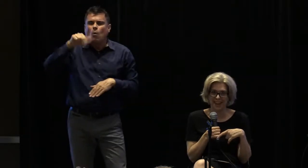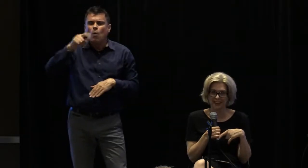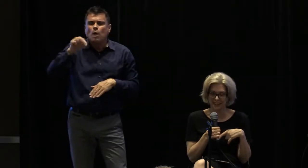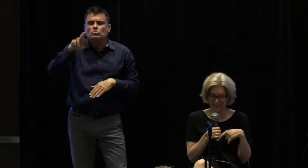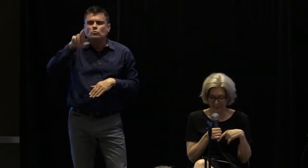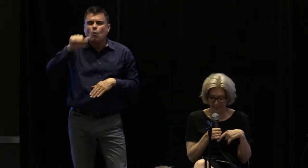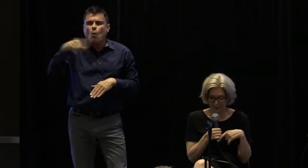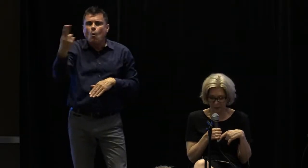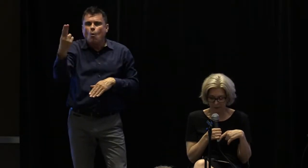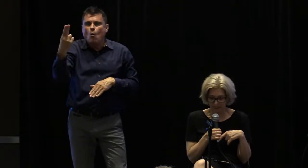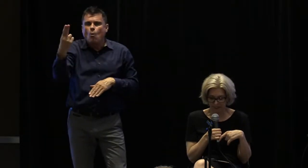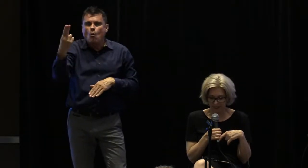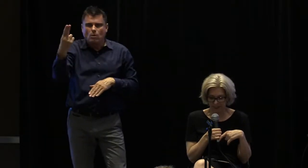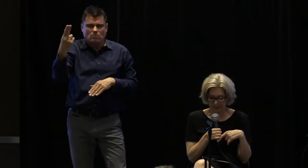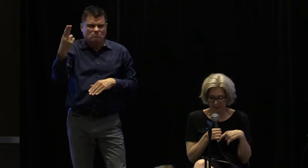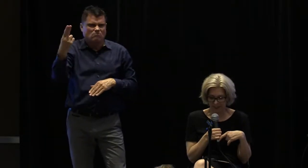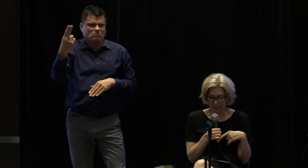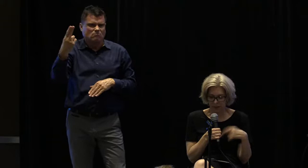challenges ahead.